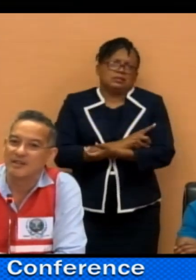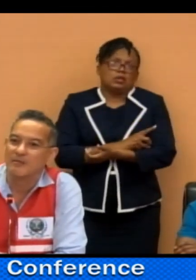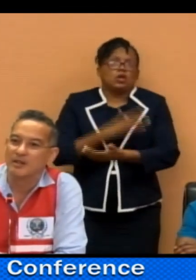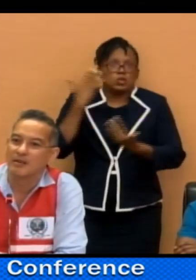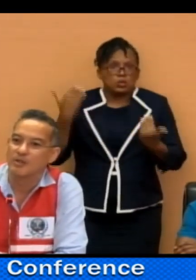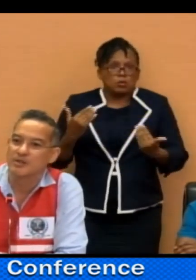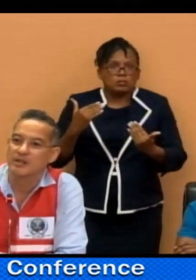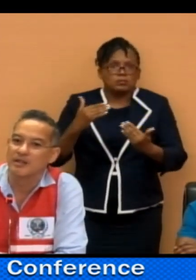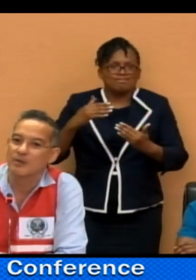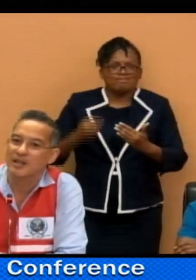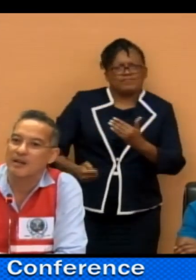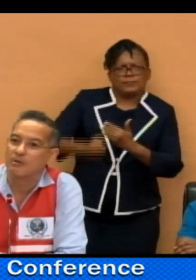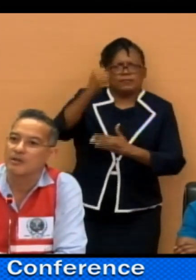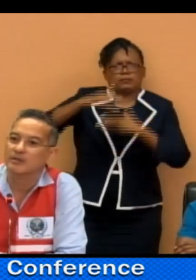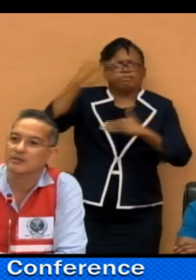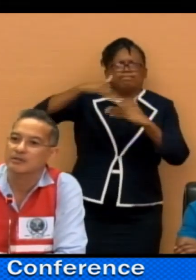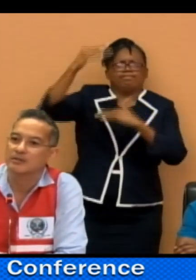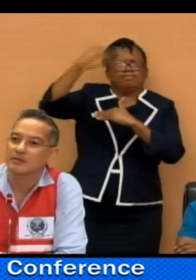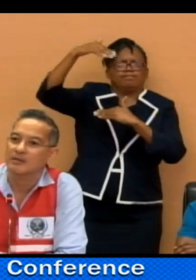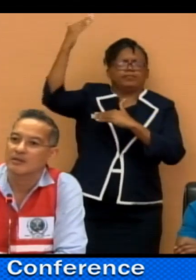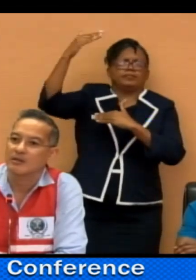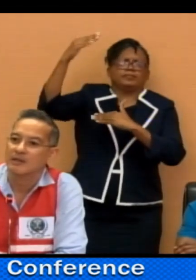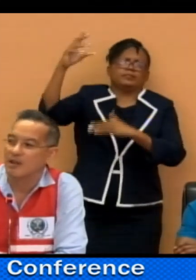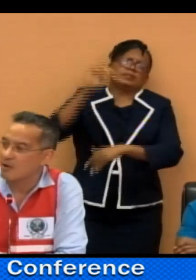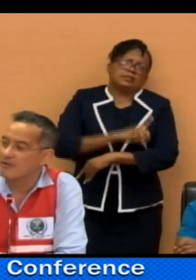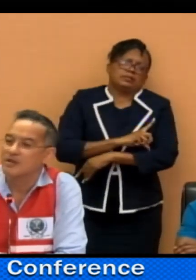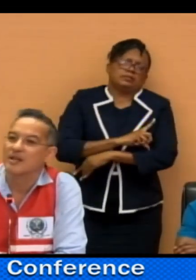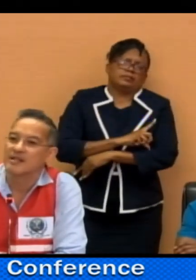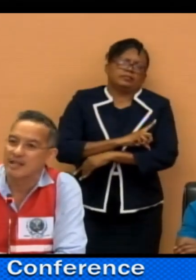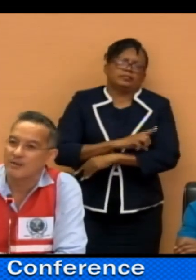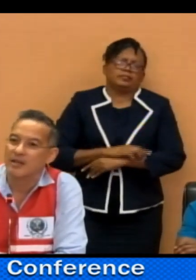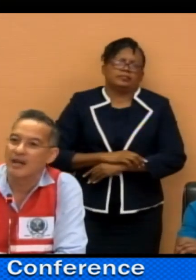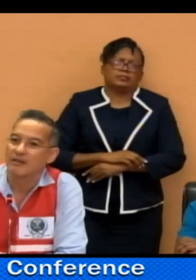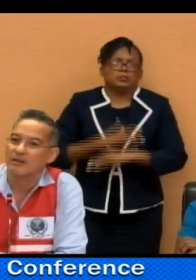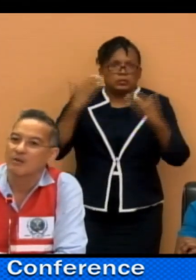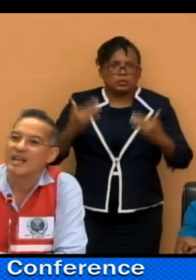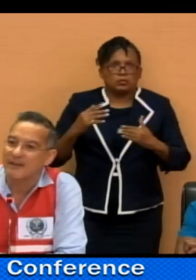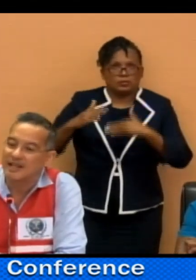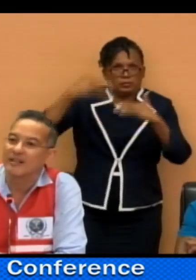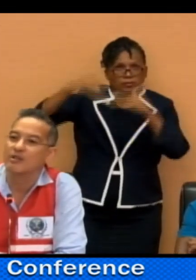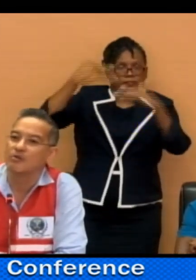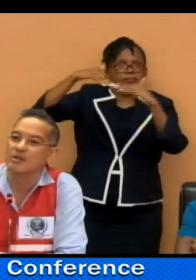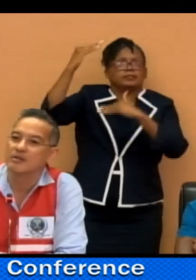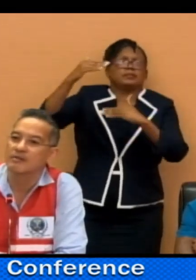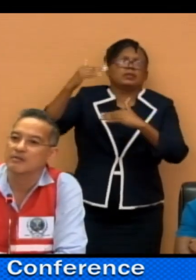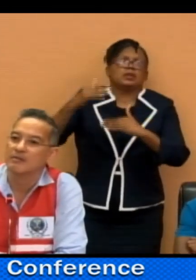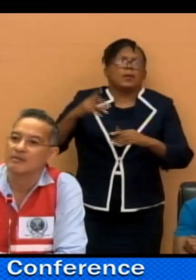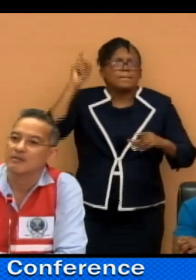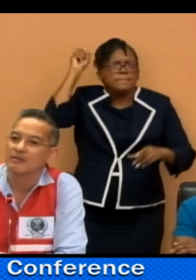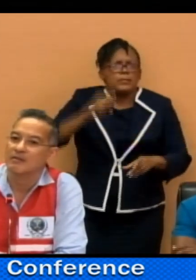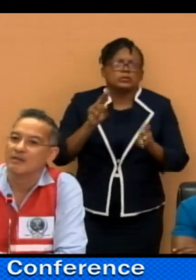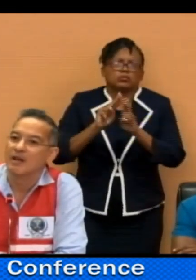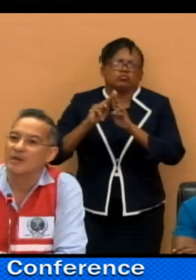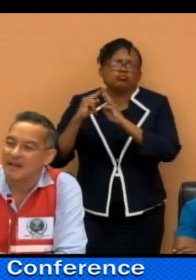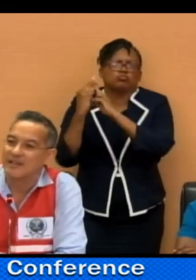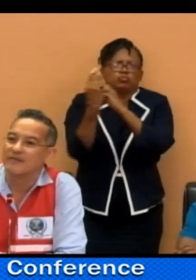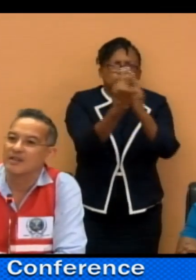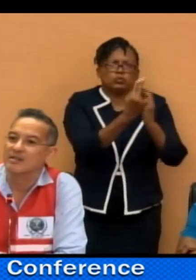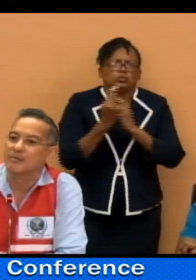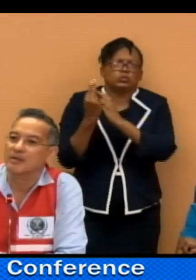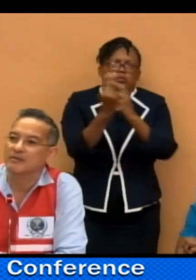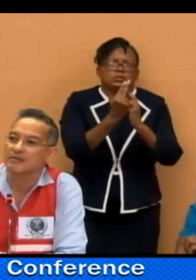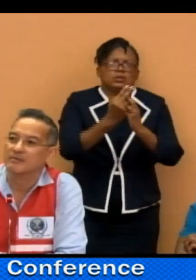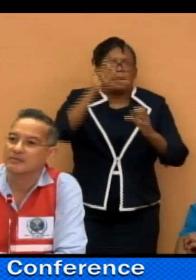next inevitable day, which is the day that we get through this. In order for us to accelerate that, we have to act in unison. And we have to